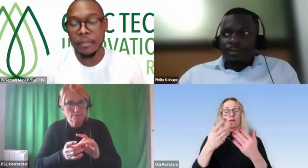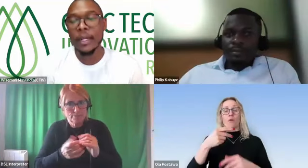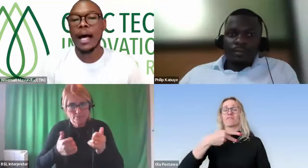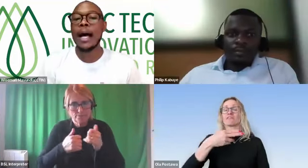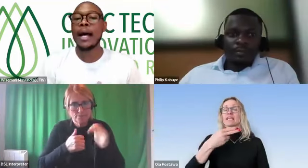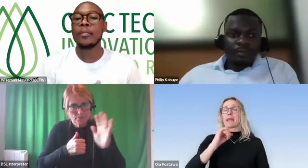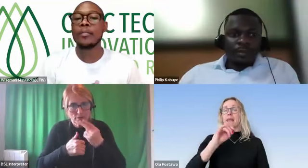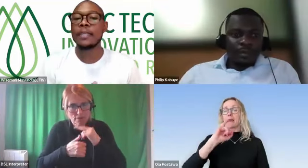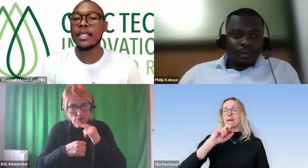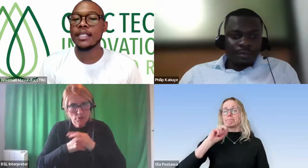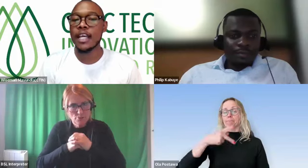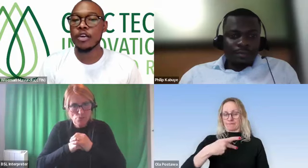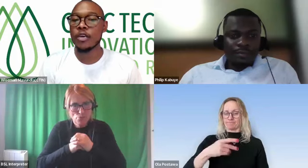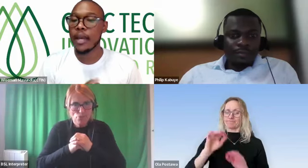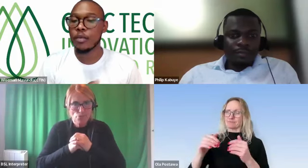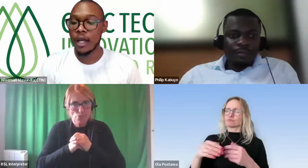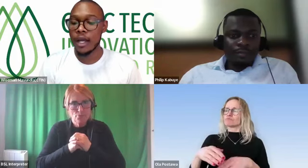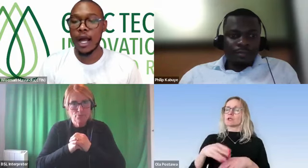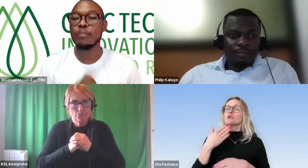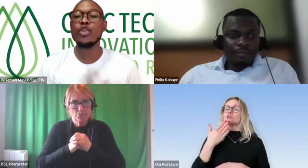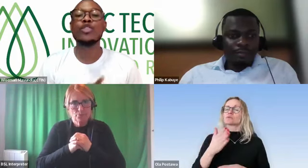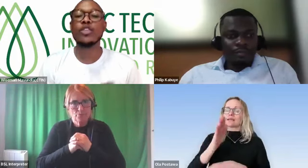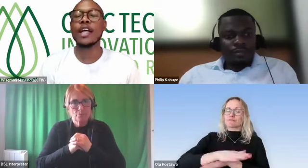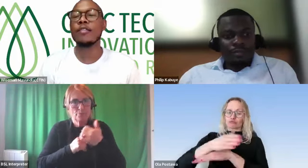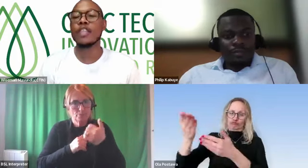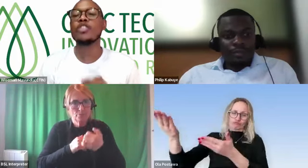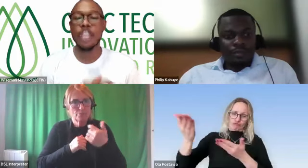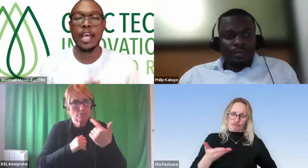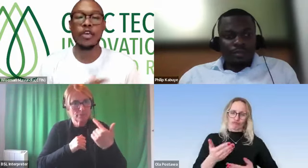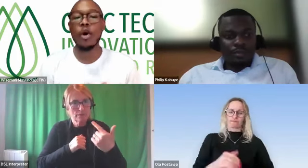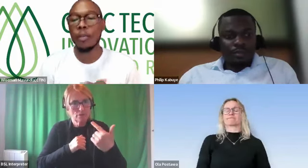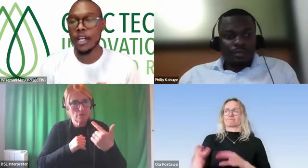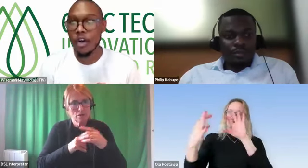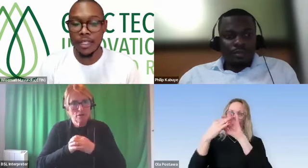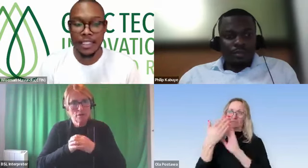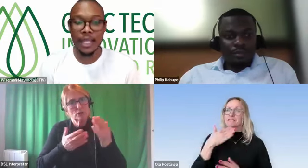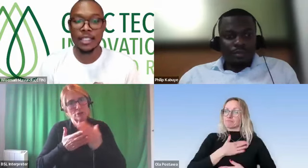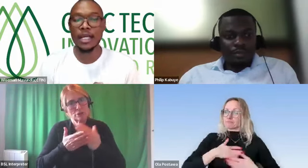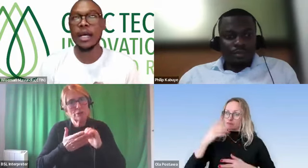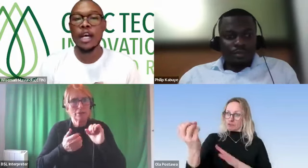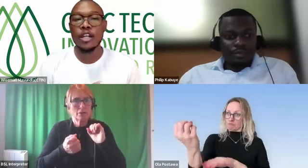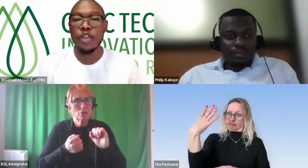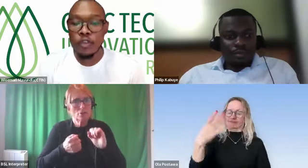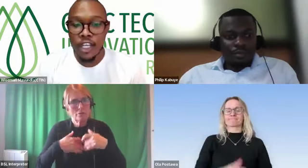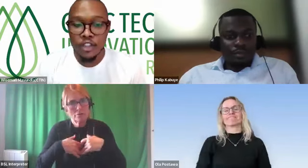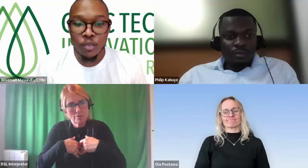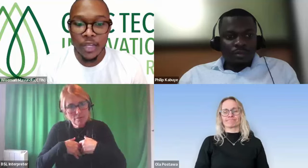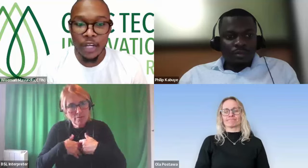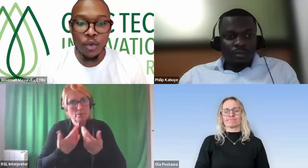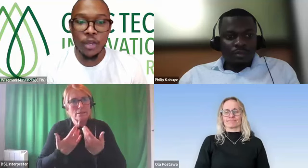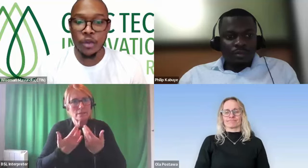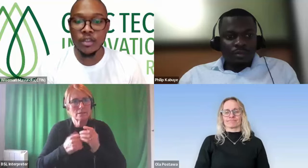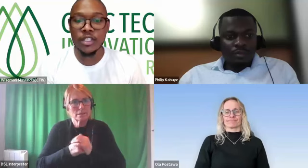afternoon, Philip. Please turn on your camera and mute yourself and share your opening comments, and don't